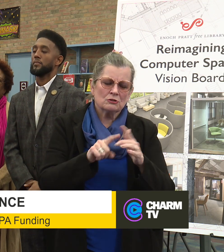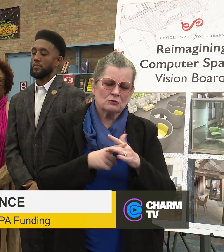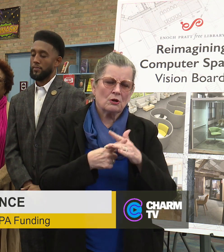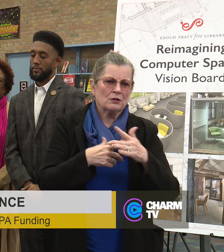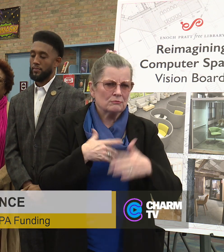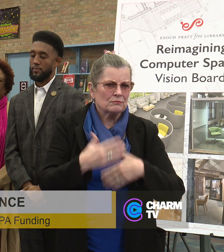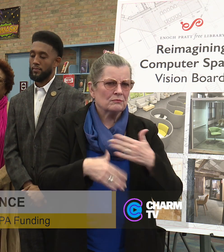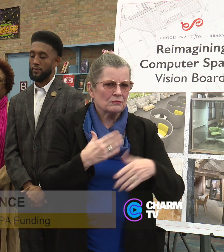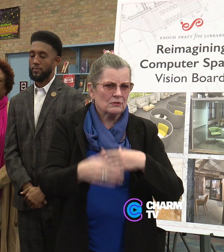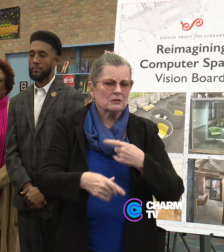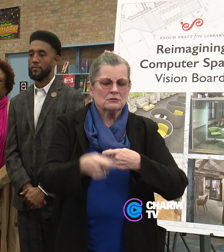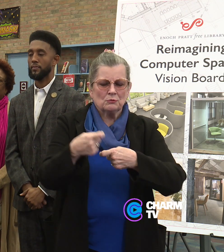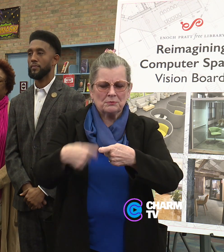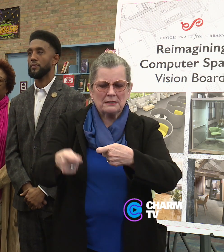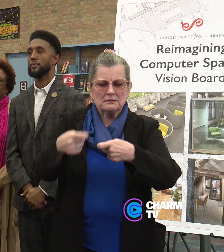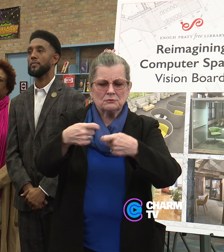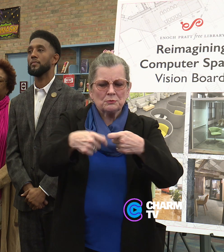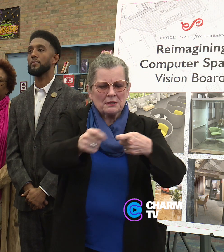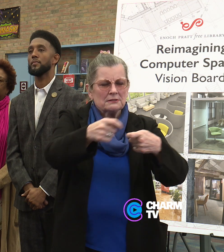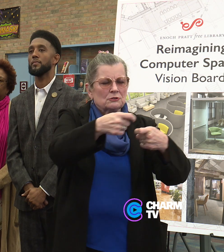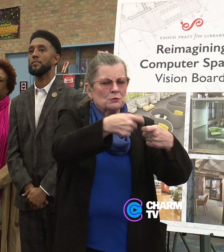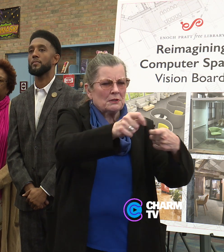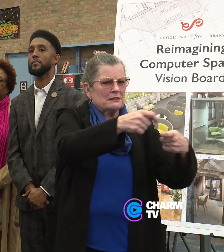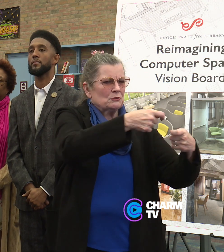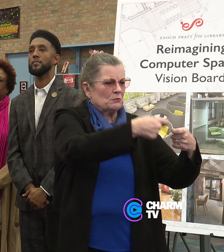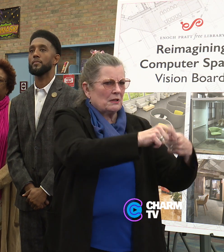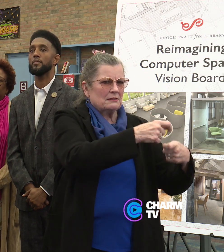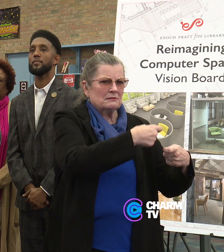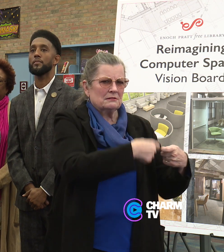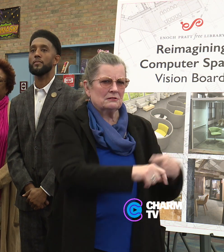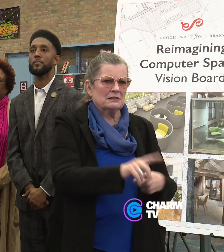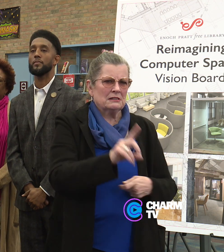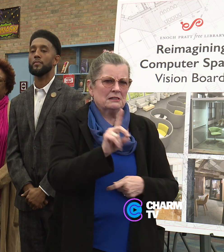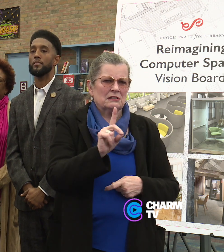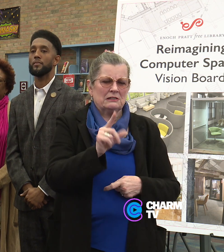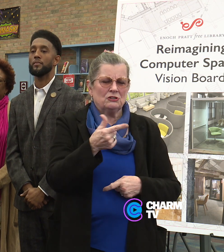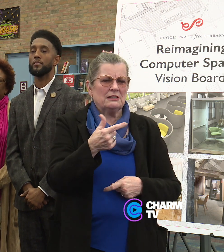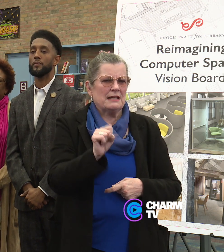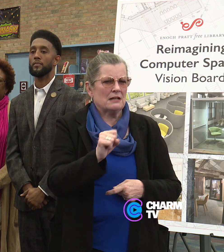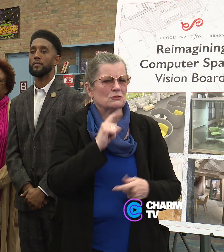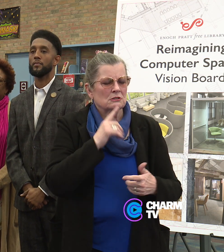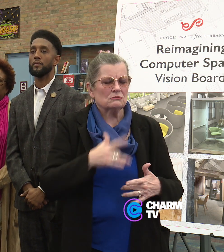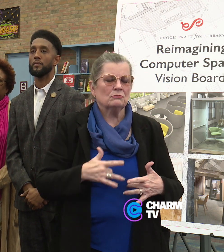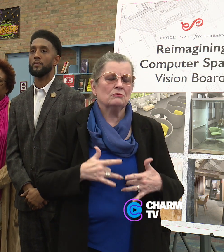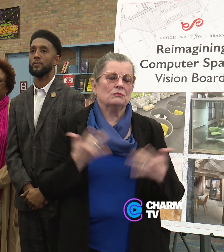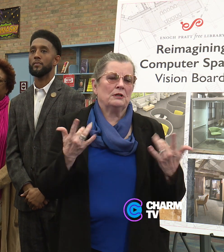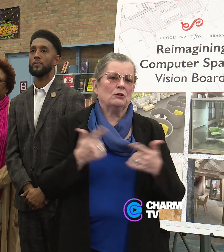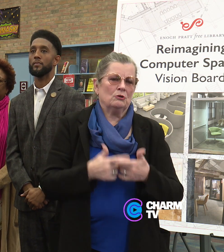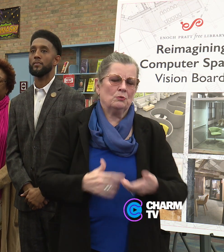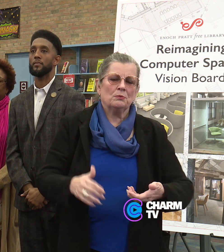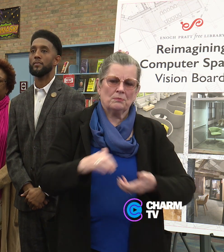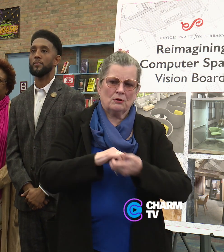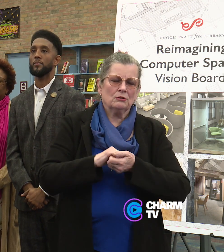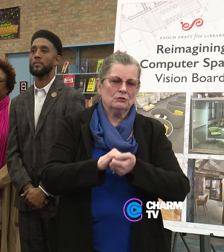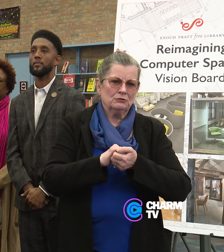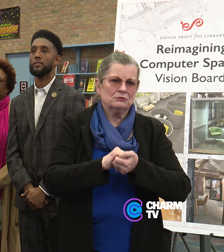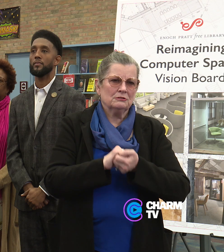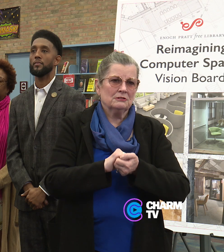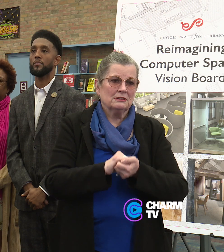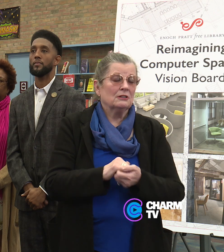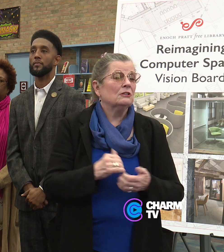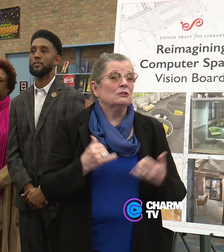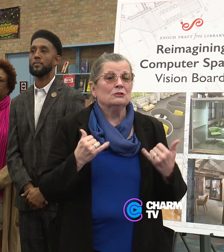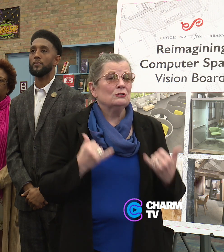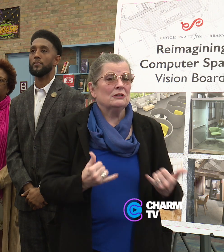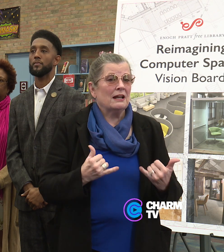systems where they are most needed. DGS is pleased to collaborate with the Pratt Library on these projects, and to date have determined